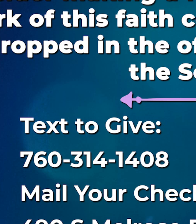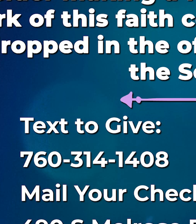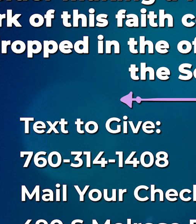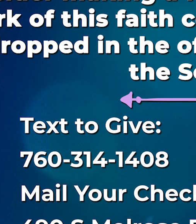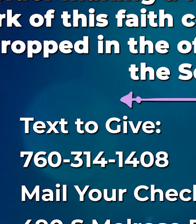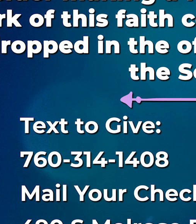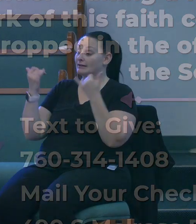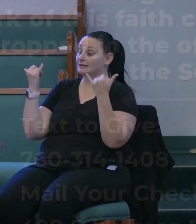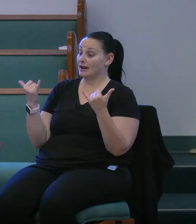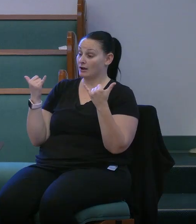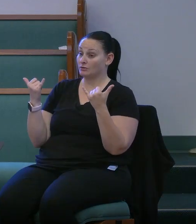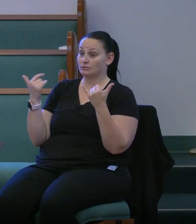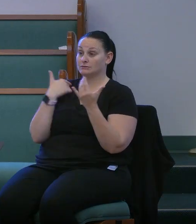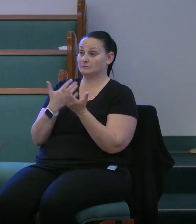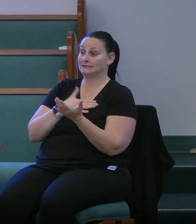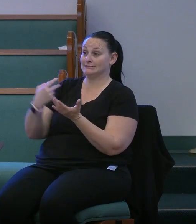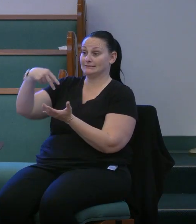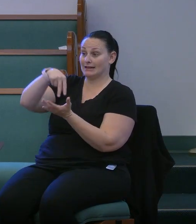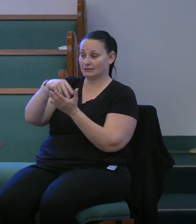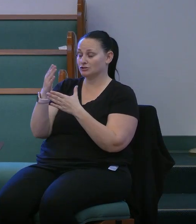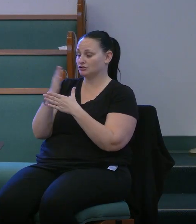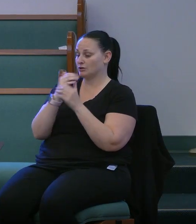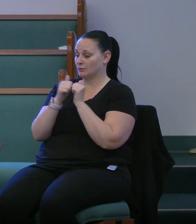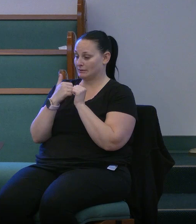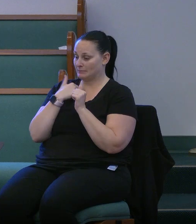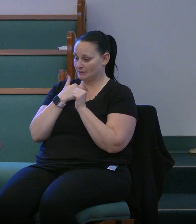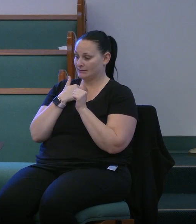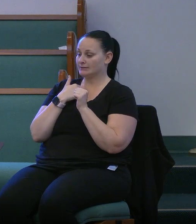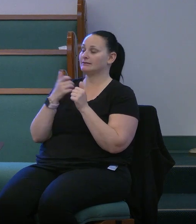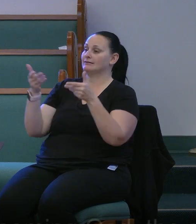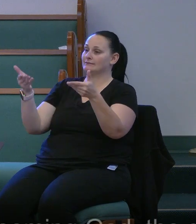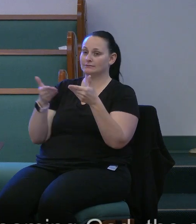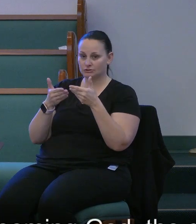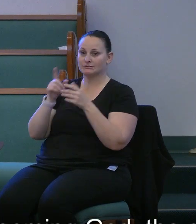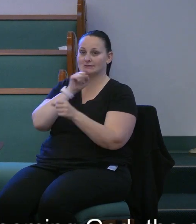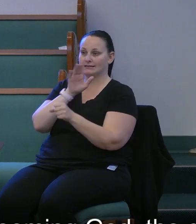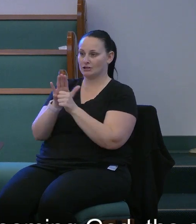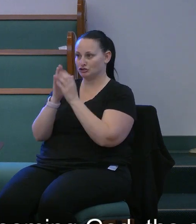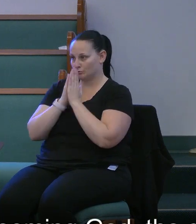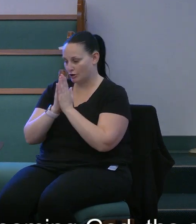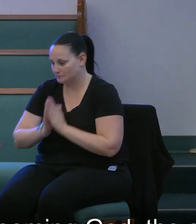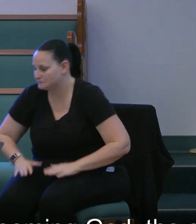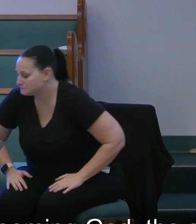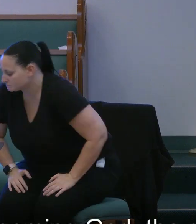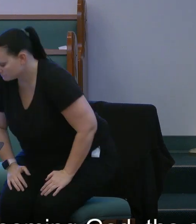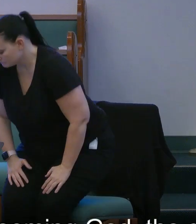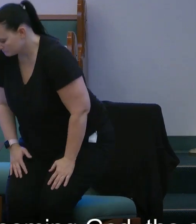I invite you now to stand and share with me the invitation and dedication prayer.